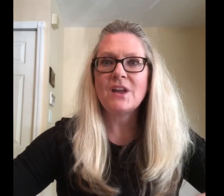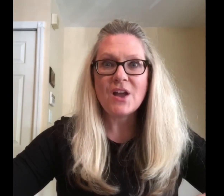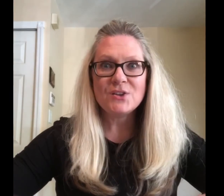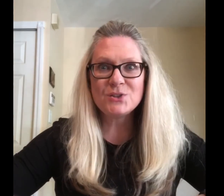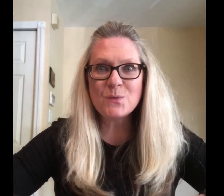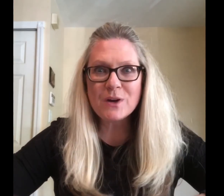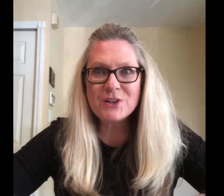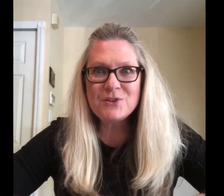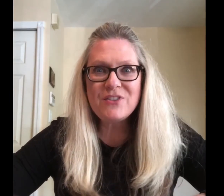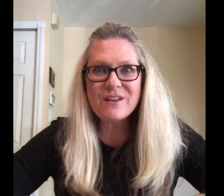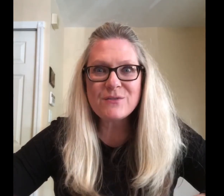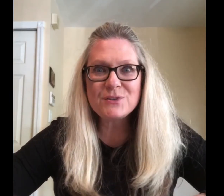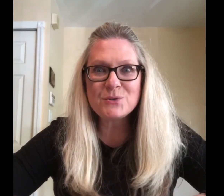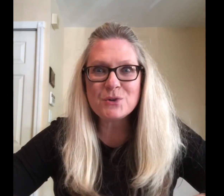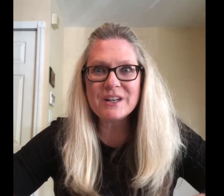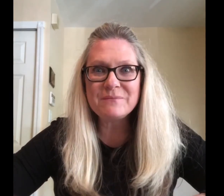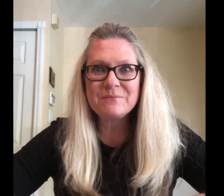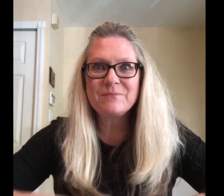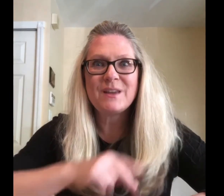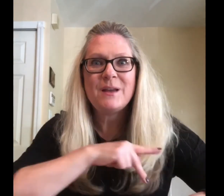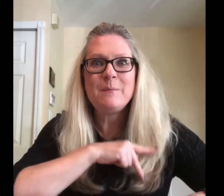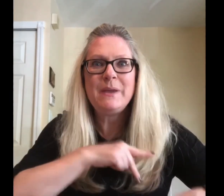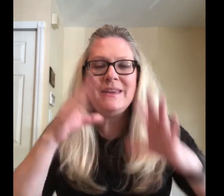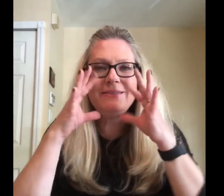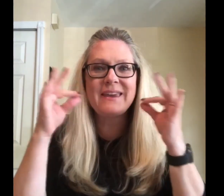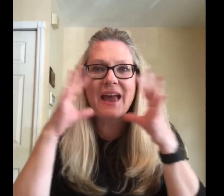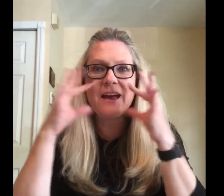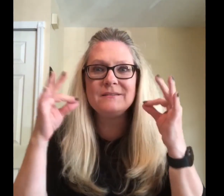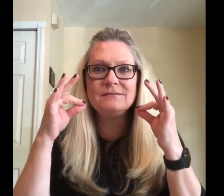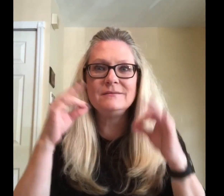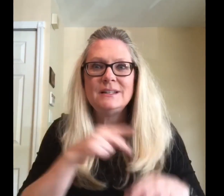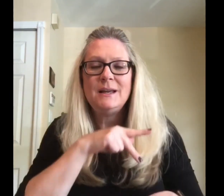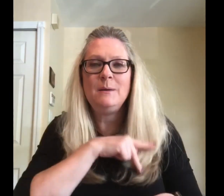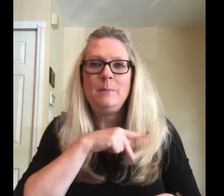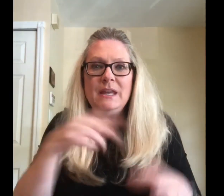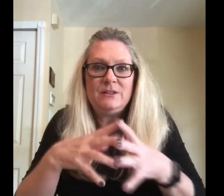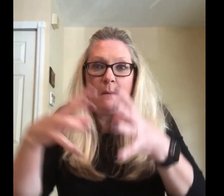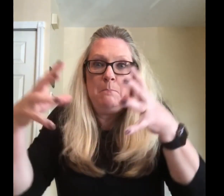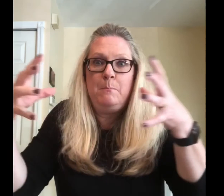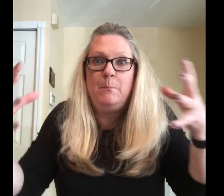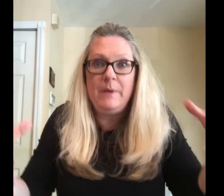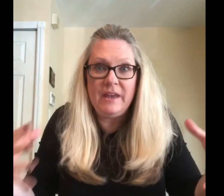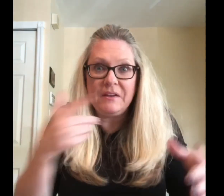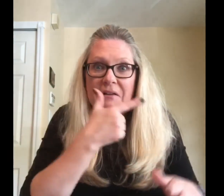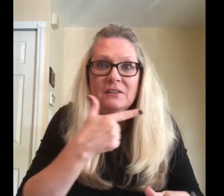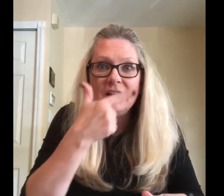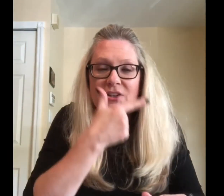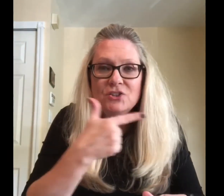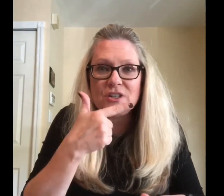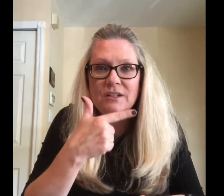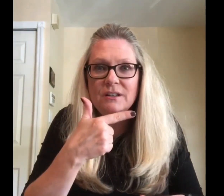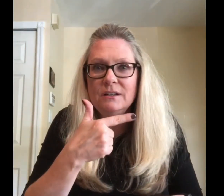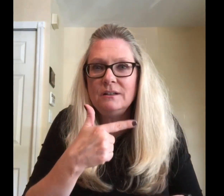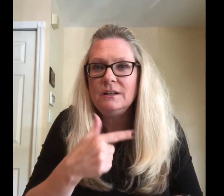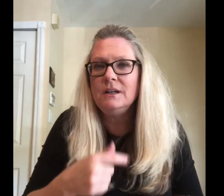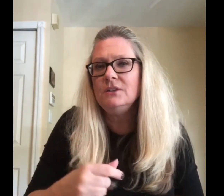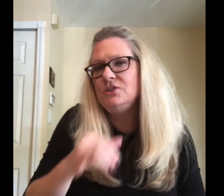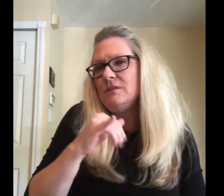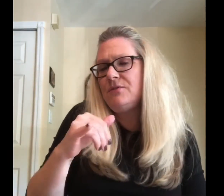So what did you think of the story? Pete the cat, Pete's big lunch. Do you think the